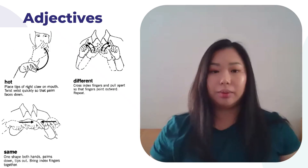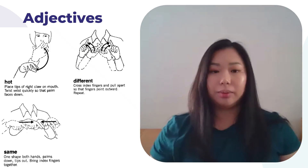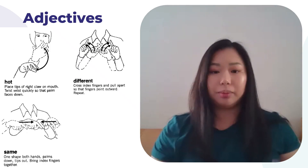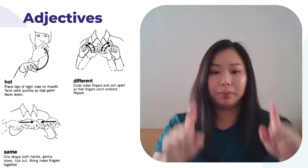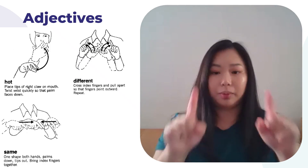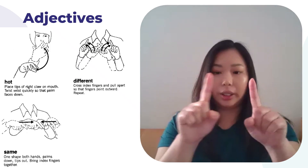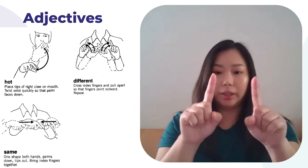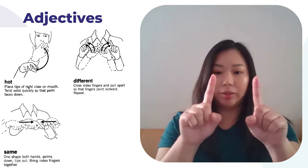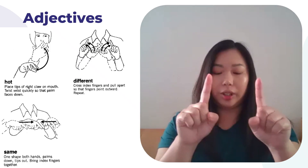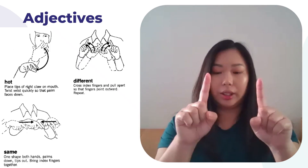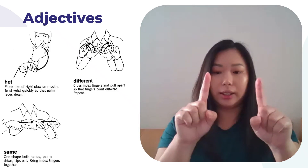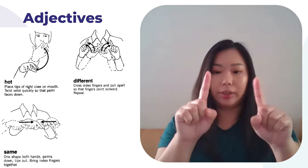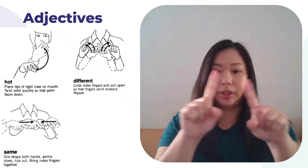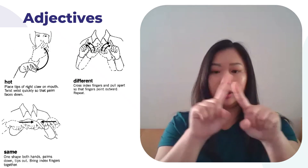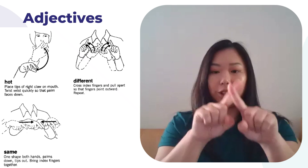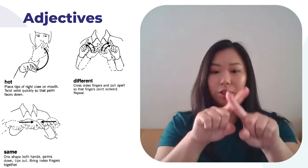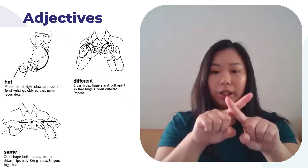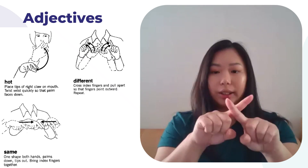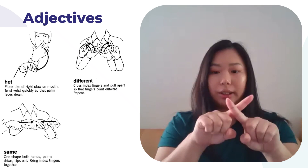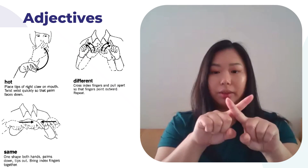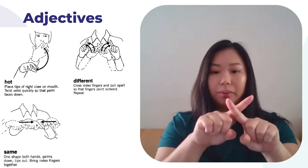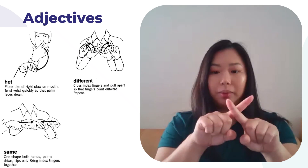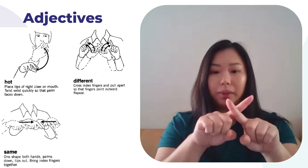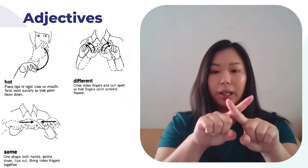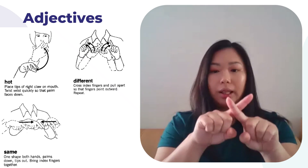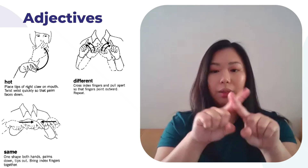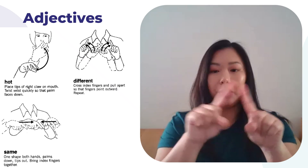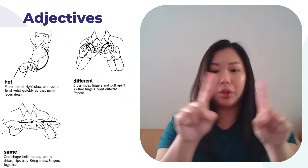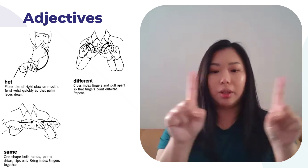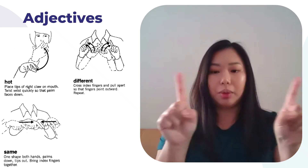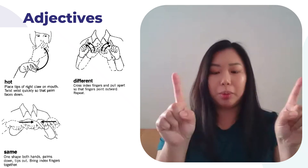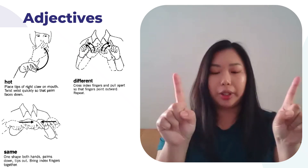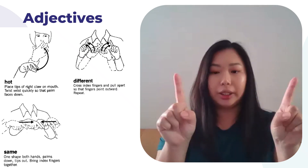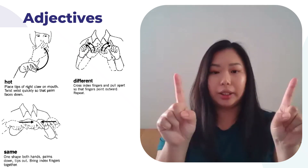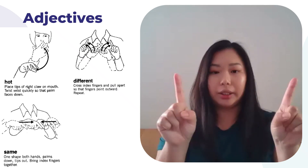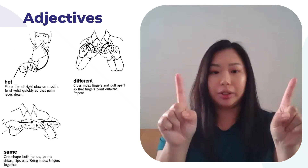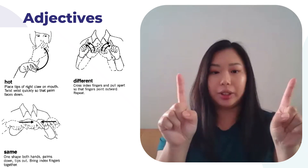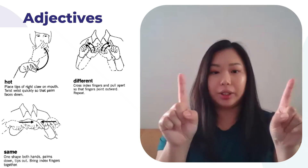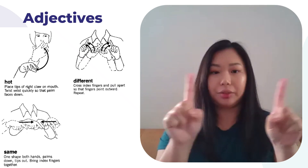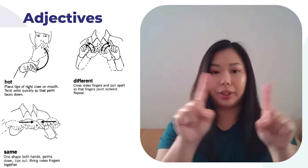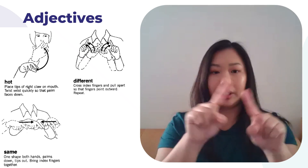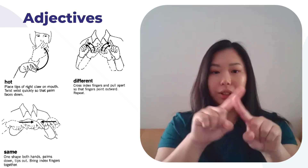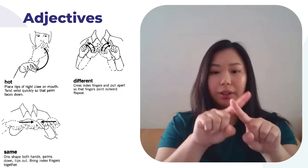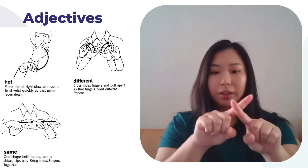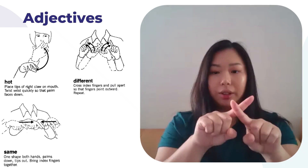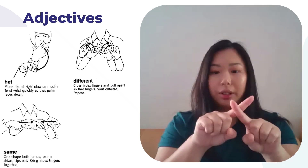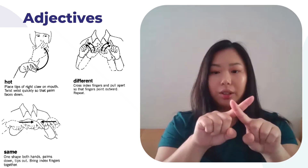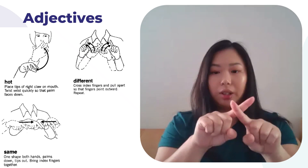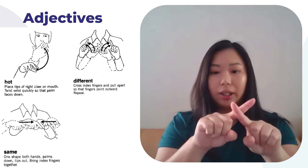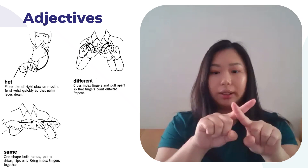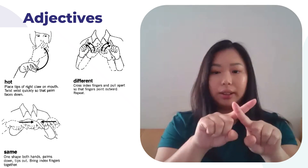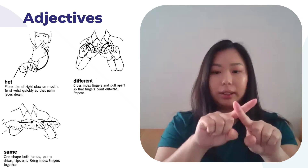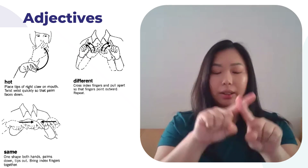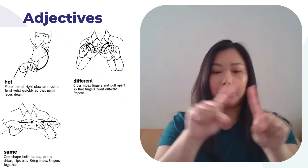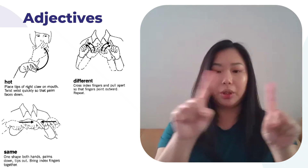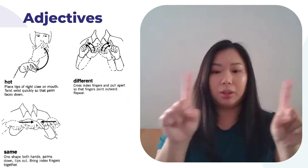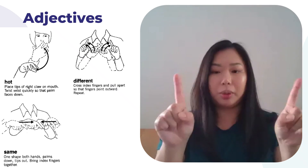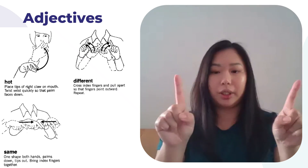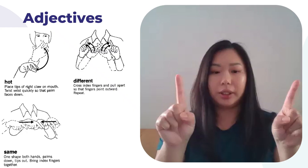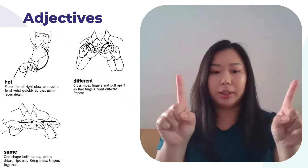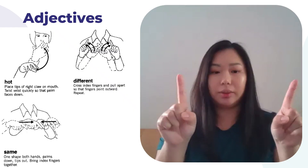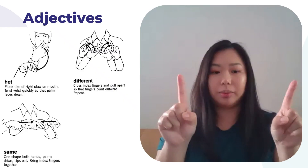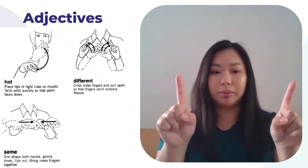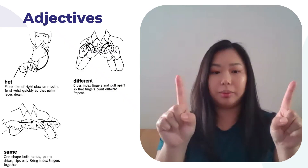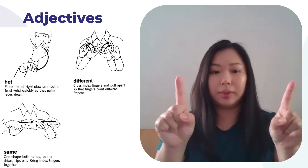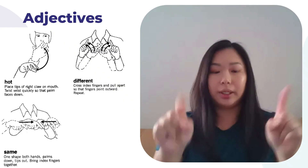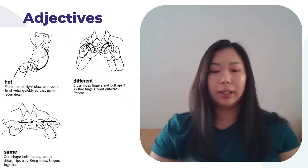Different, you have your index fingers, cross them, then pull them apart. They're different. Cross, then pull